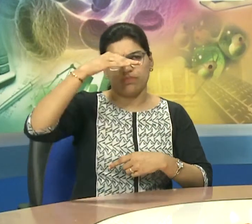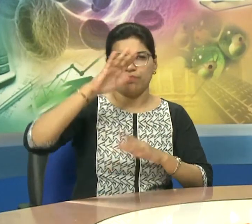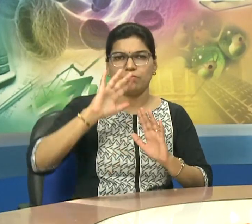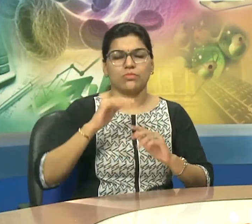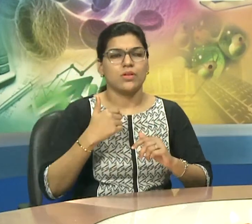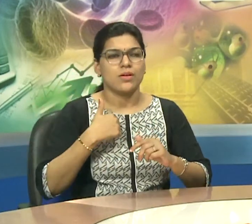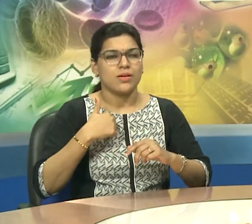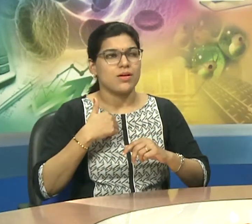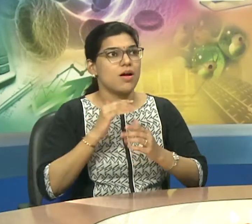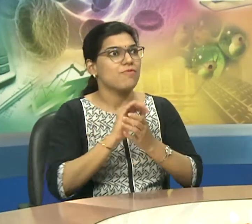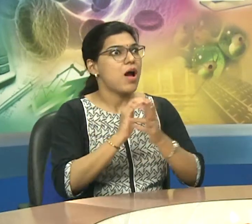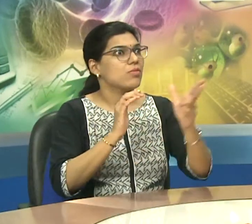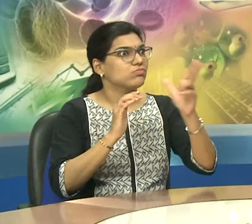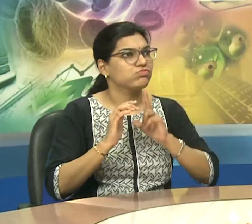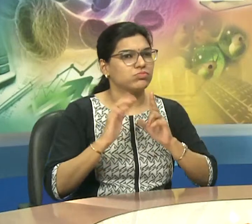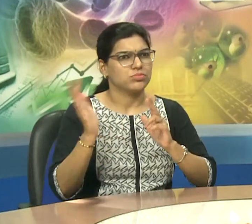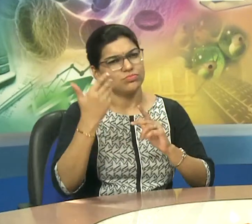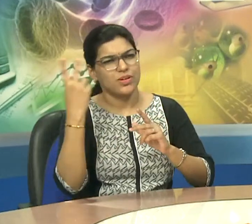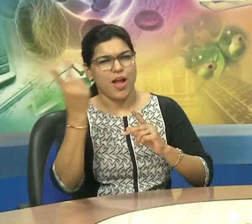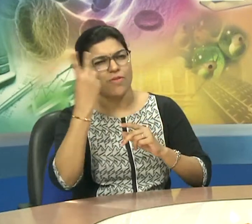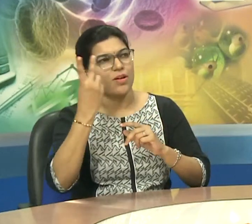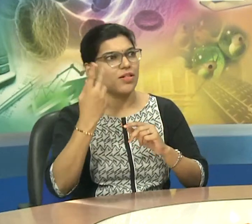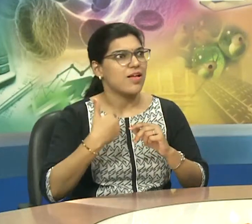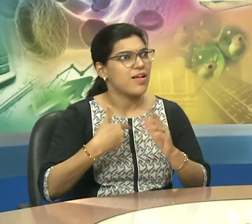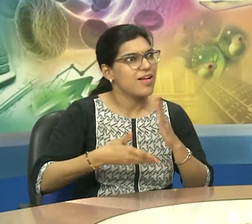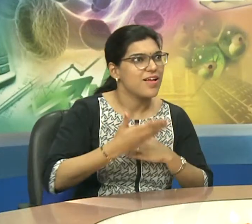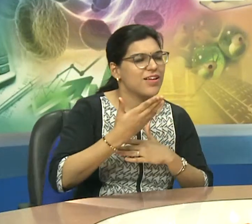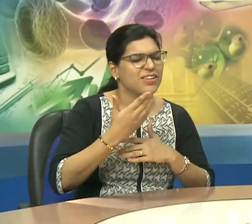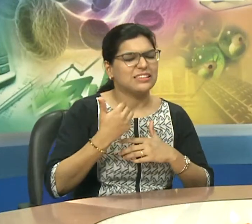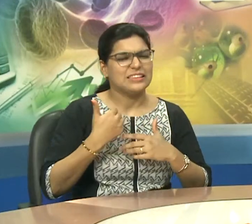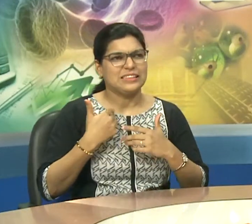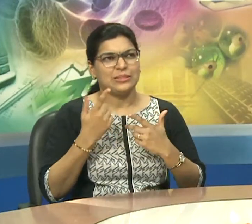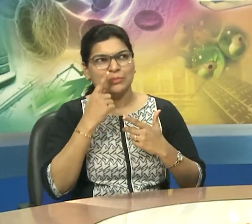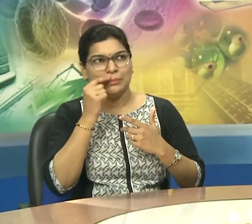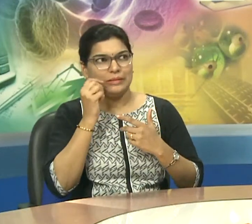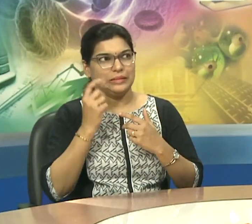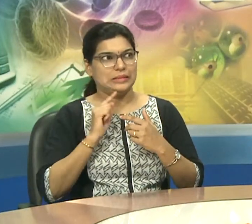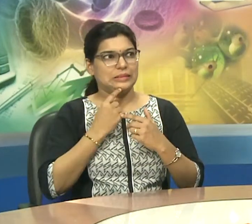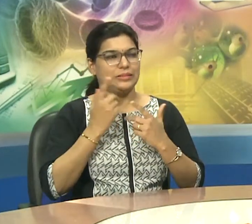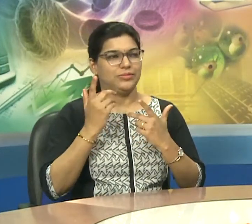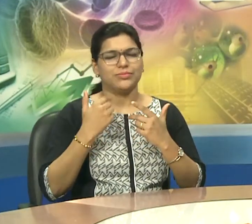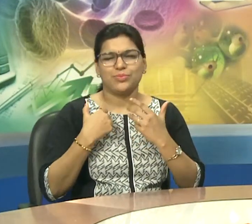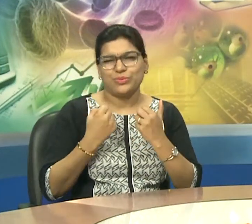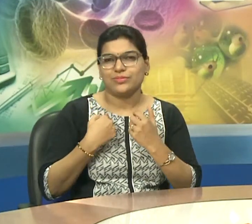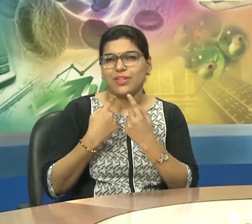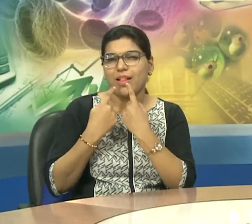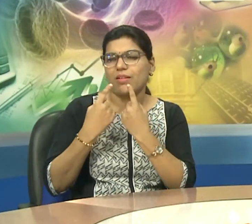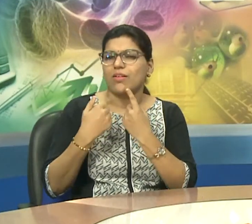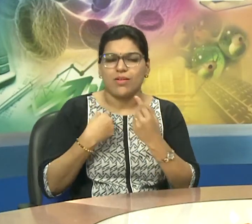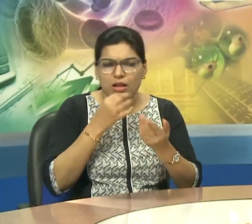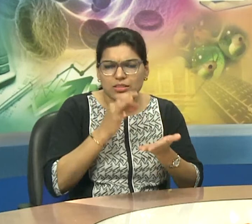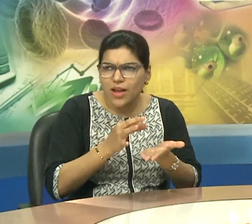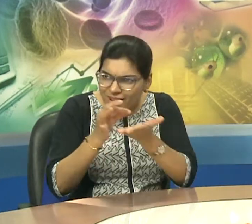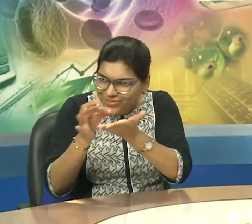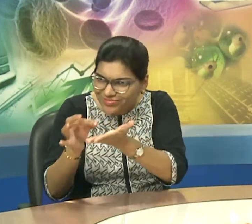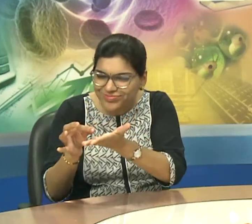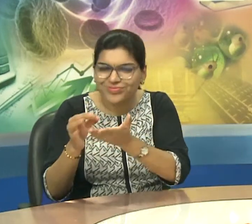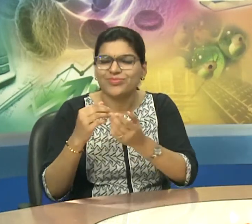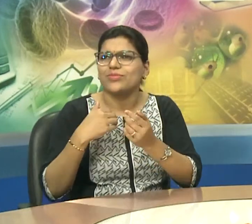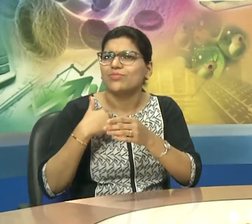for example, I am a teenager person and my parents are not allowing me to